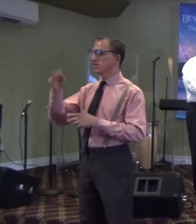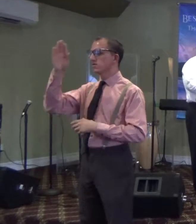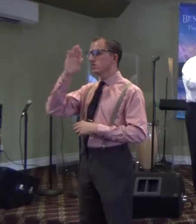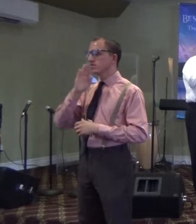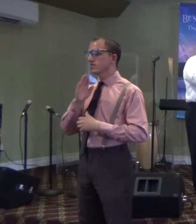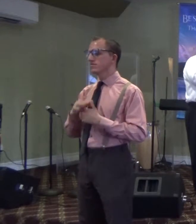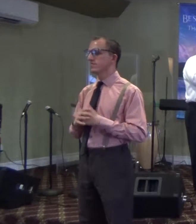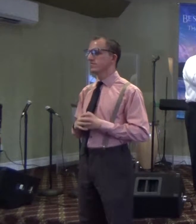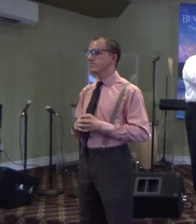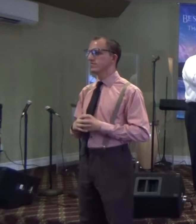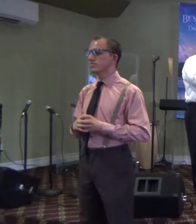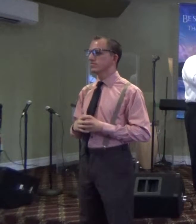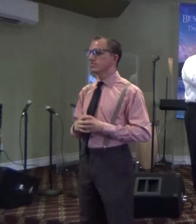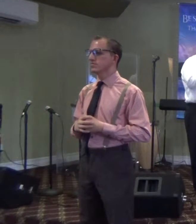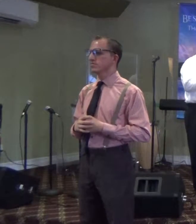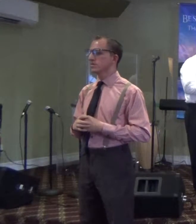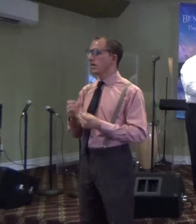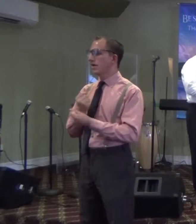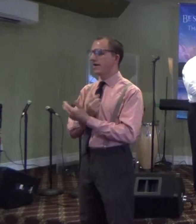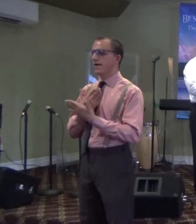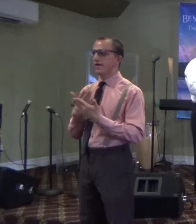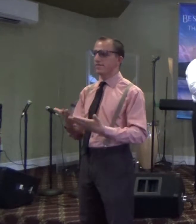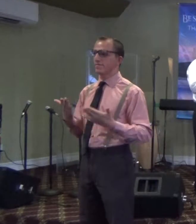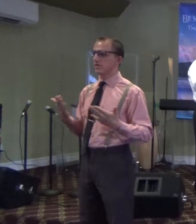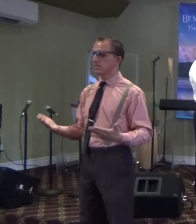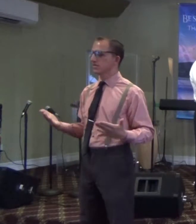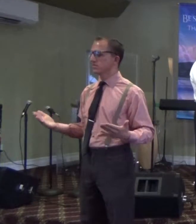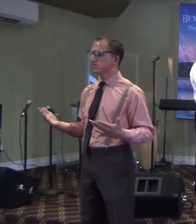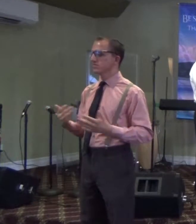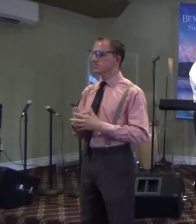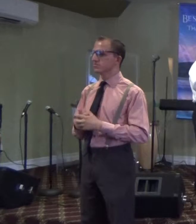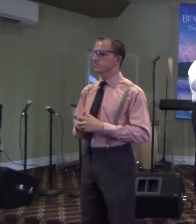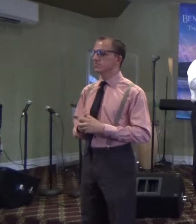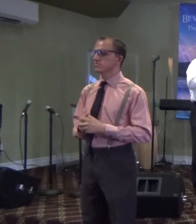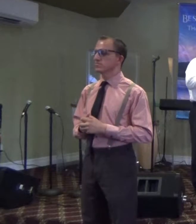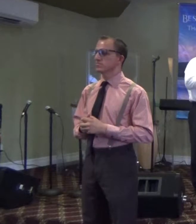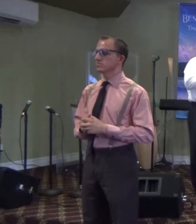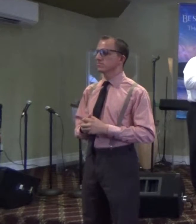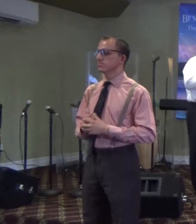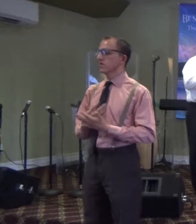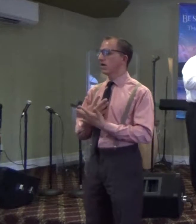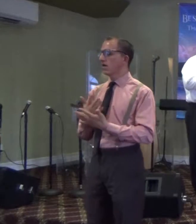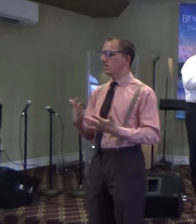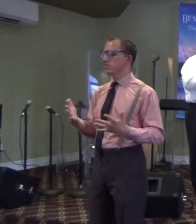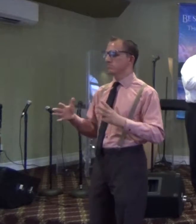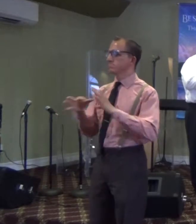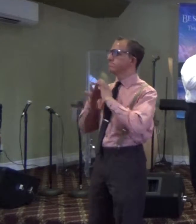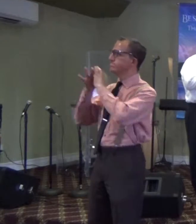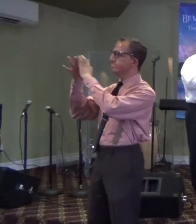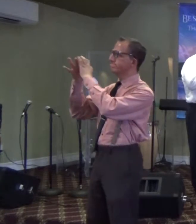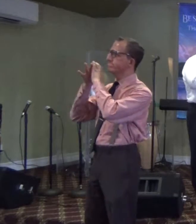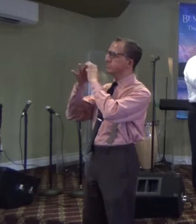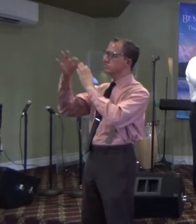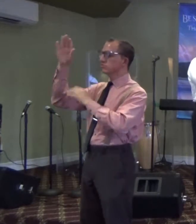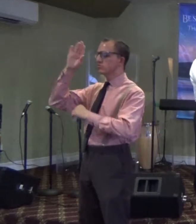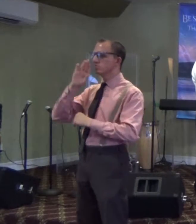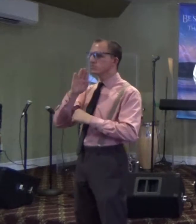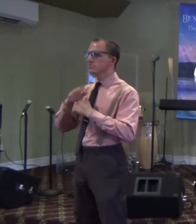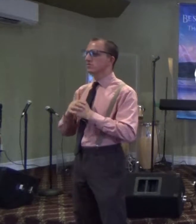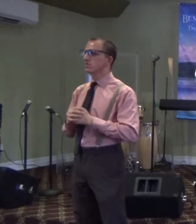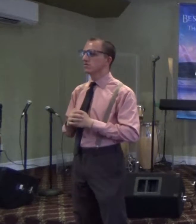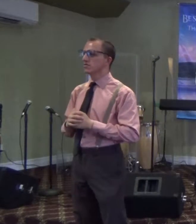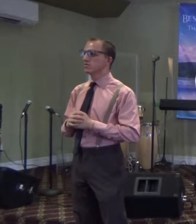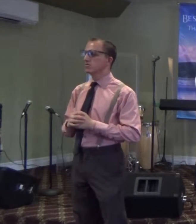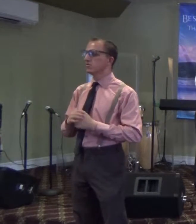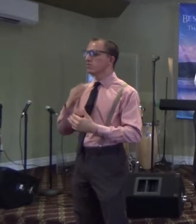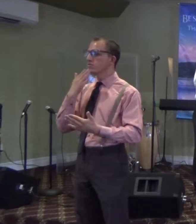God. Todas las cosas All things cooperan, dice otra versión, work out or cooperate for